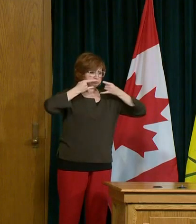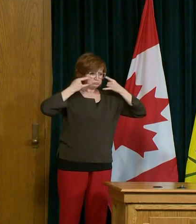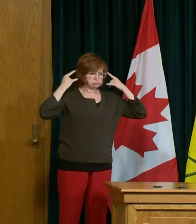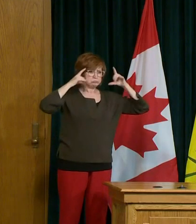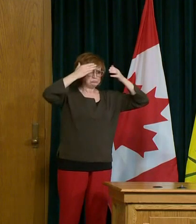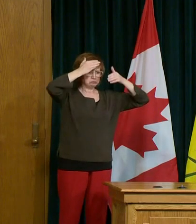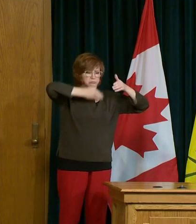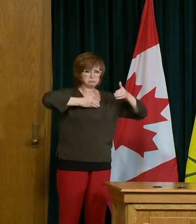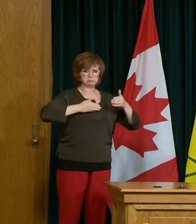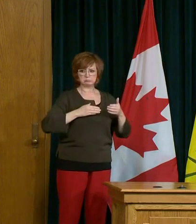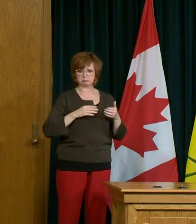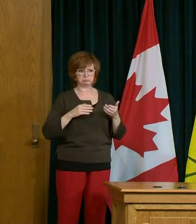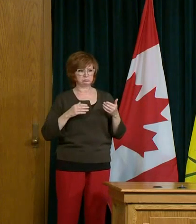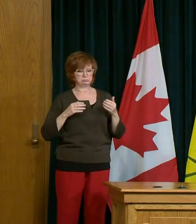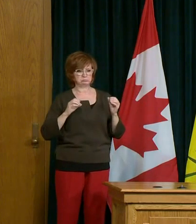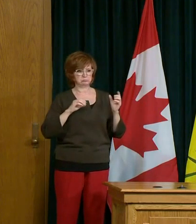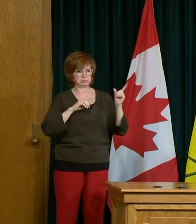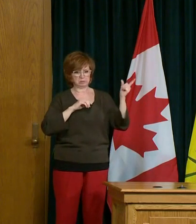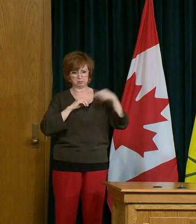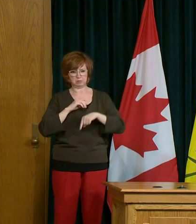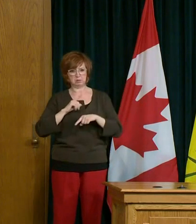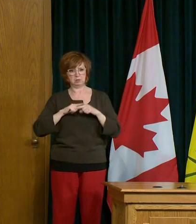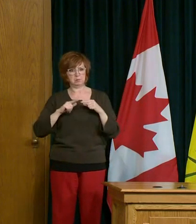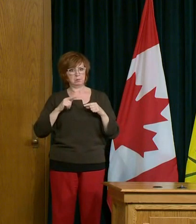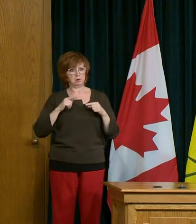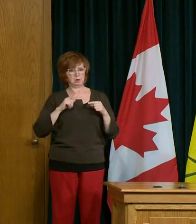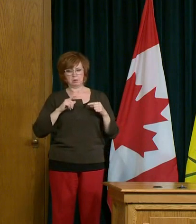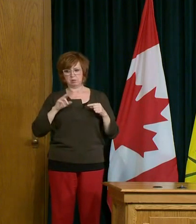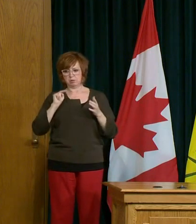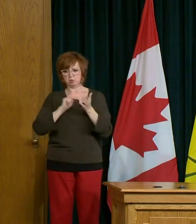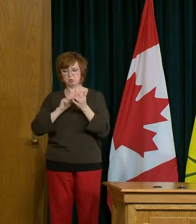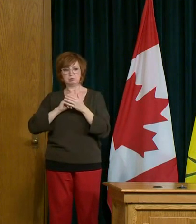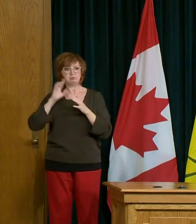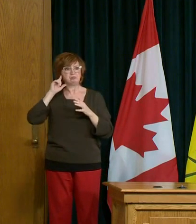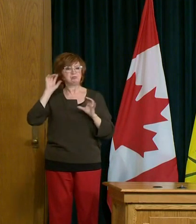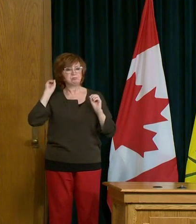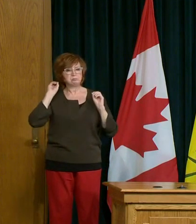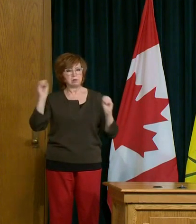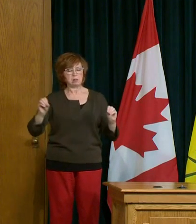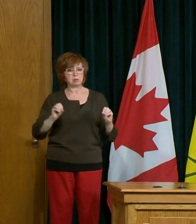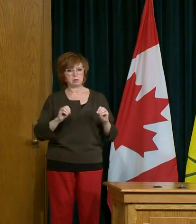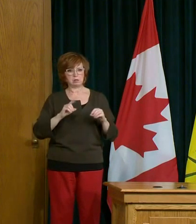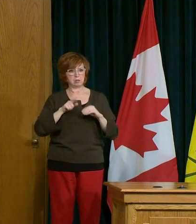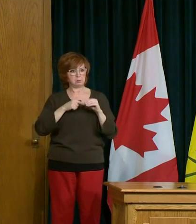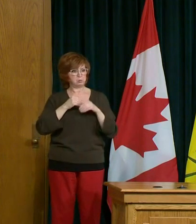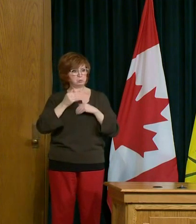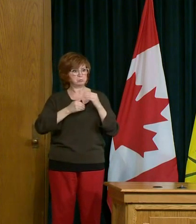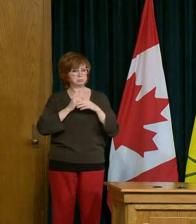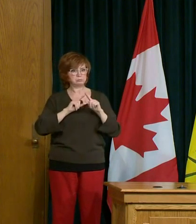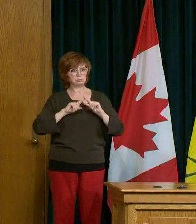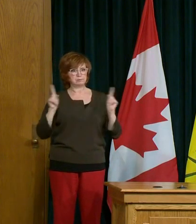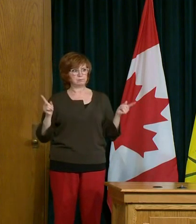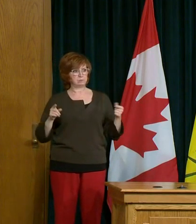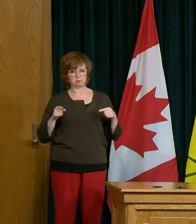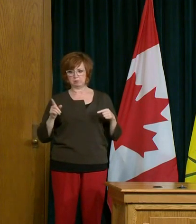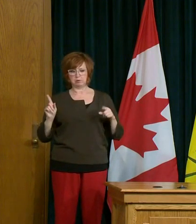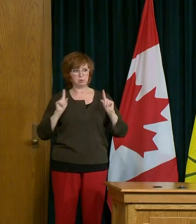two communities. Why weren't nurses told about these restrictions earlier, and why are the protocols for these northern nurses different?